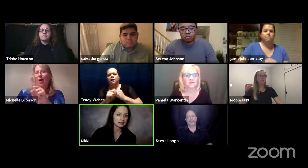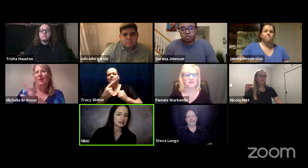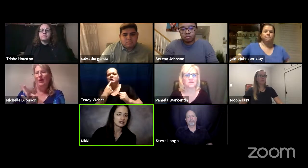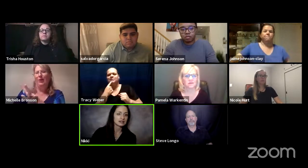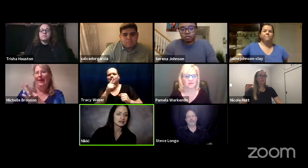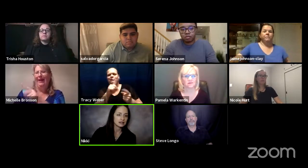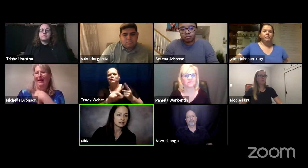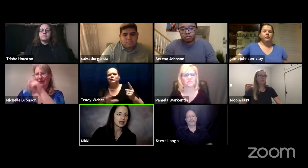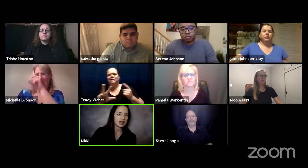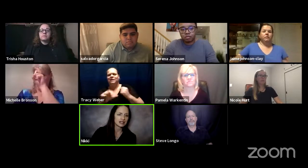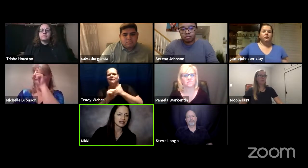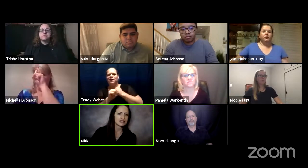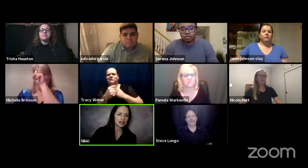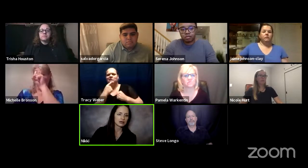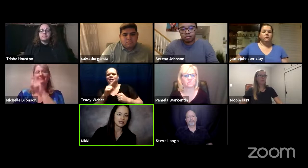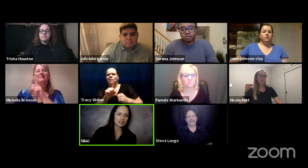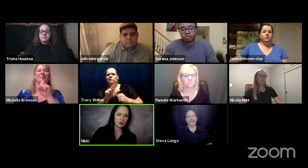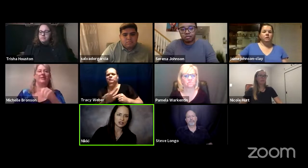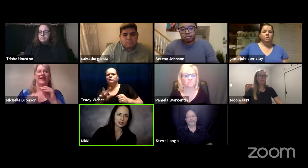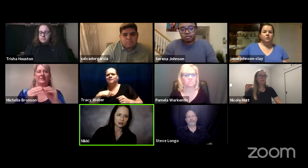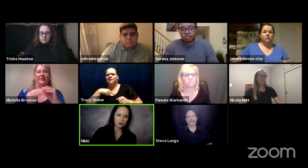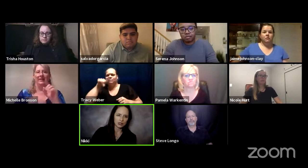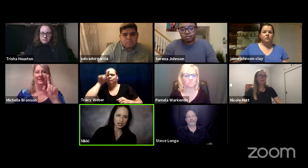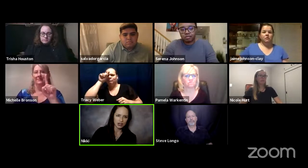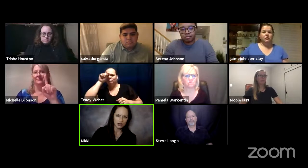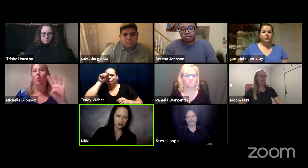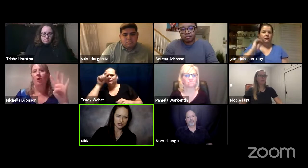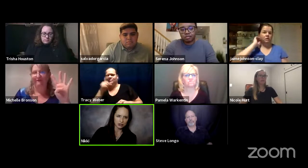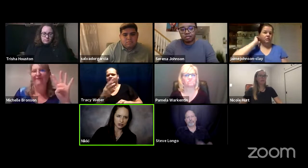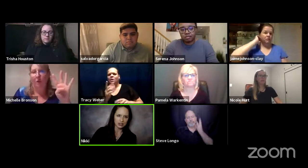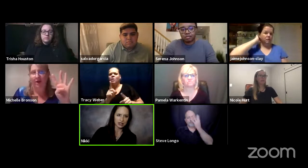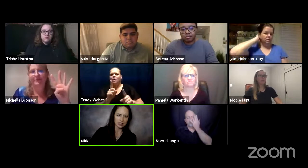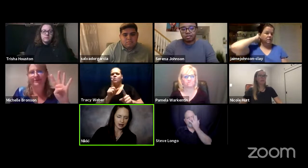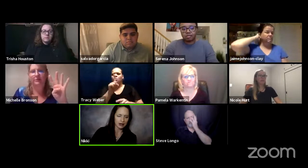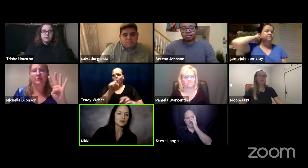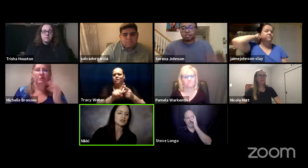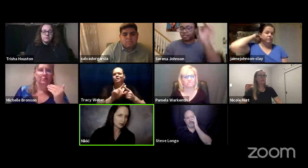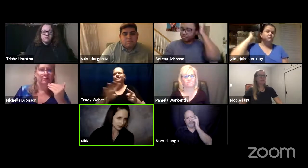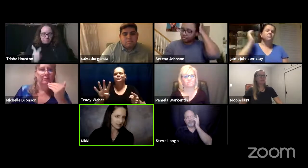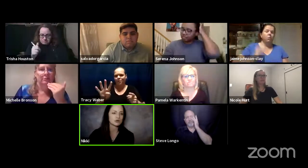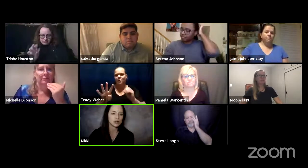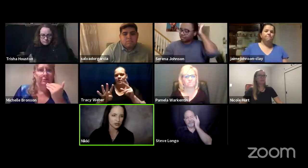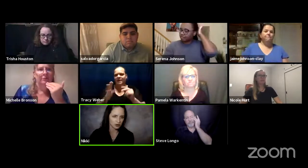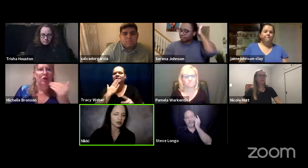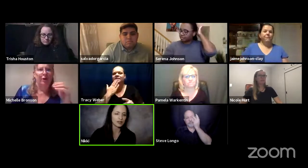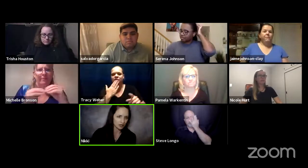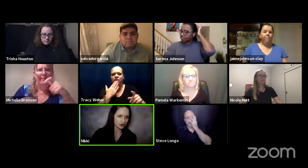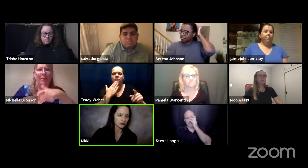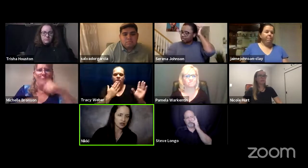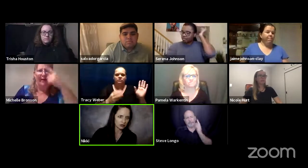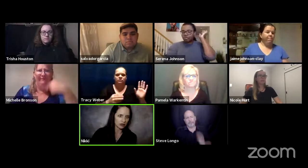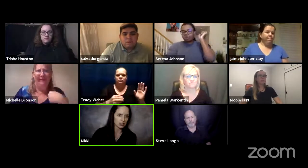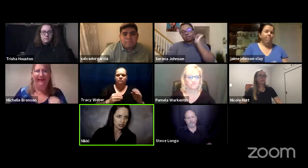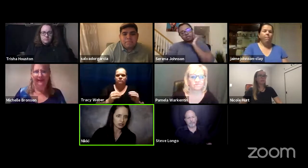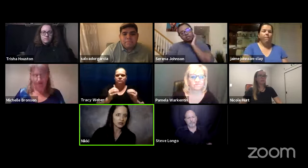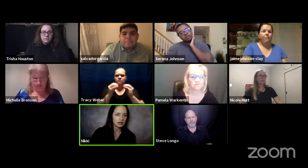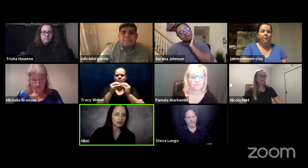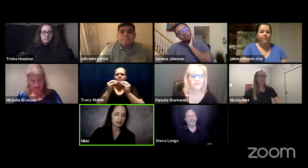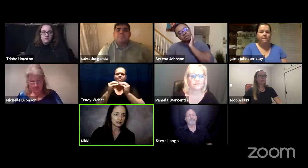Yes. I think the flyer reads 1 to 3, which I thought was interesting. Yes, 1 to 4. Thank you for that correction. That gives